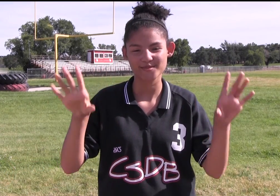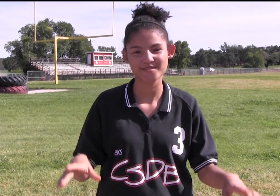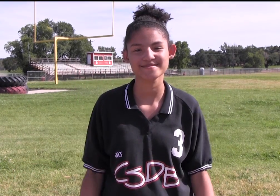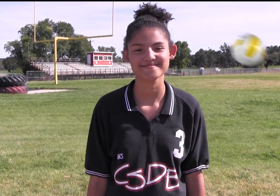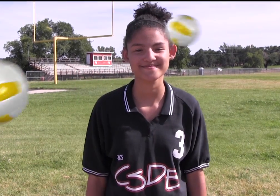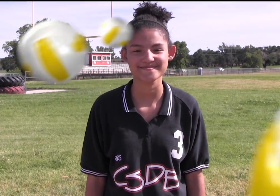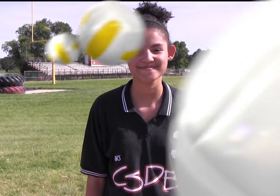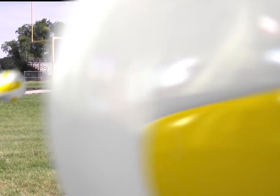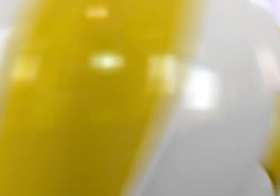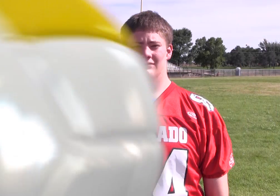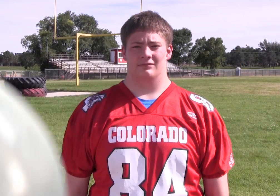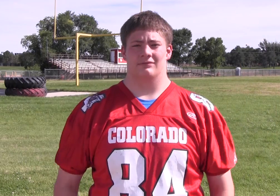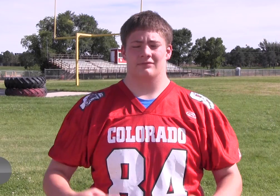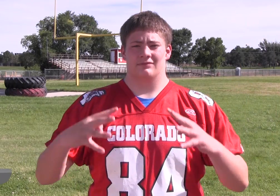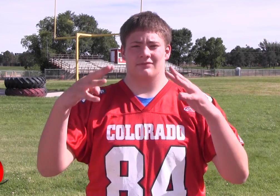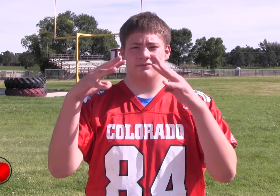Volleyball.